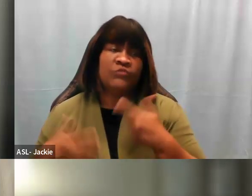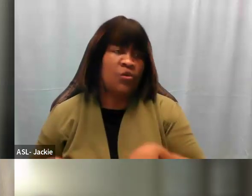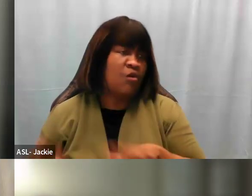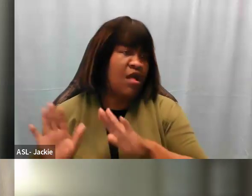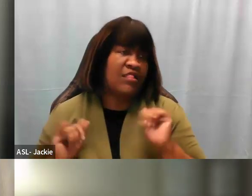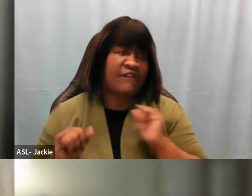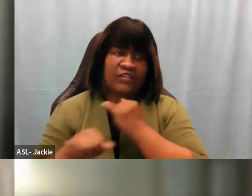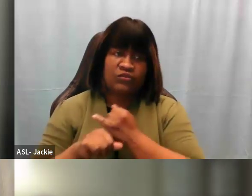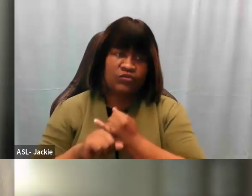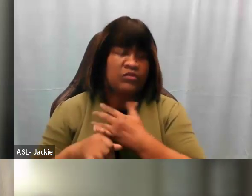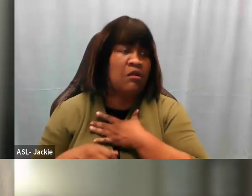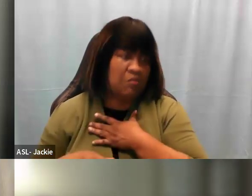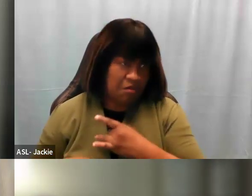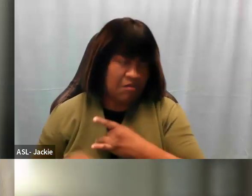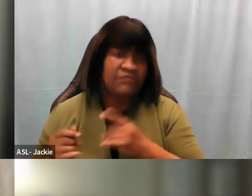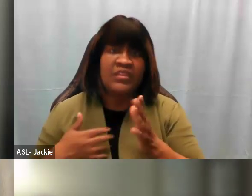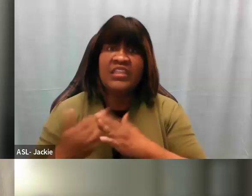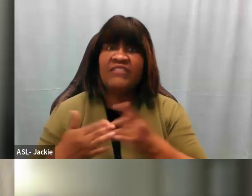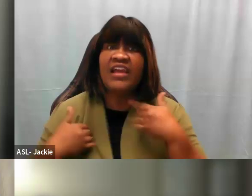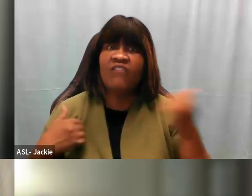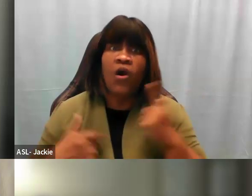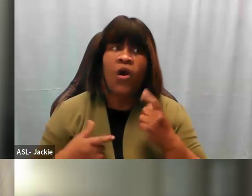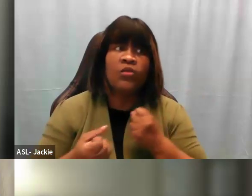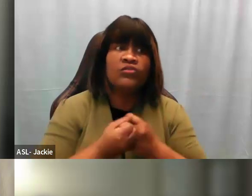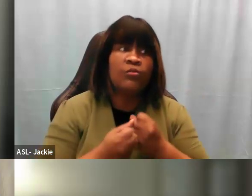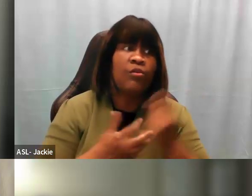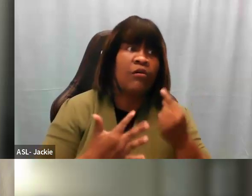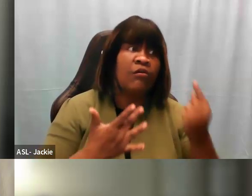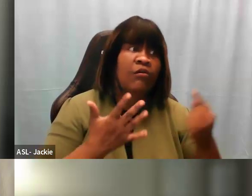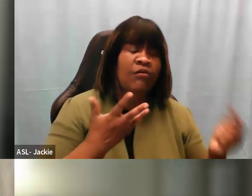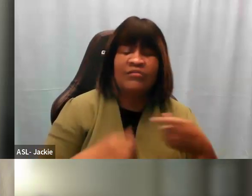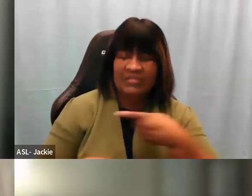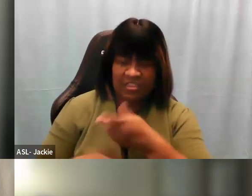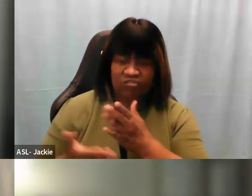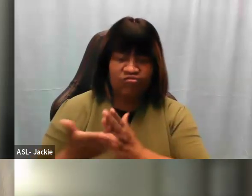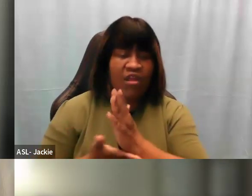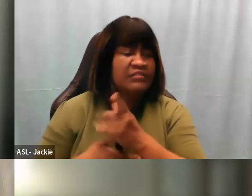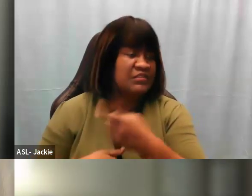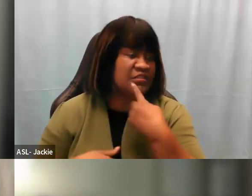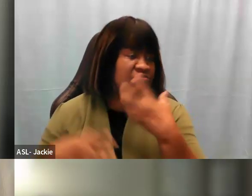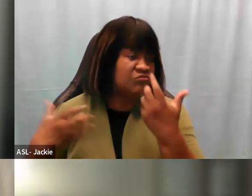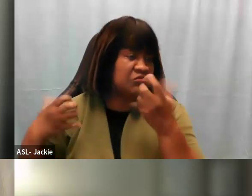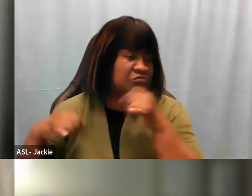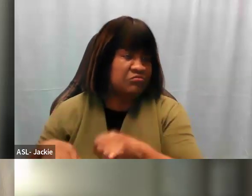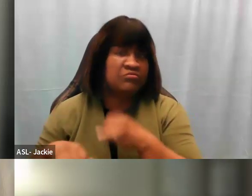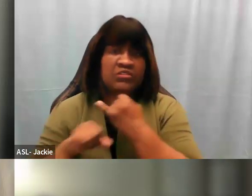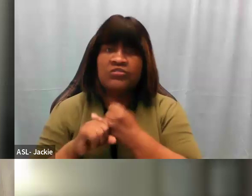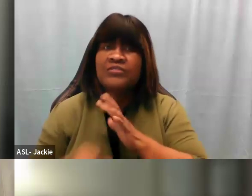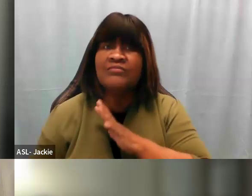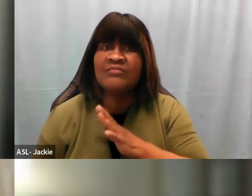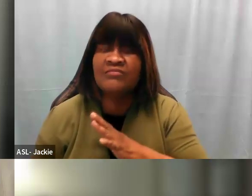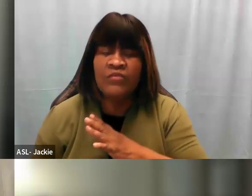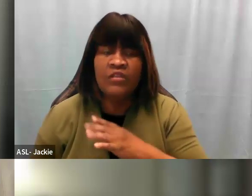leave the institution, even if he had all support in the world. And that's his right to make. So, to help